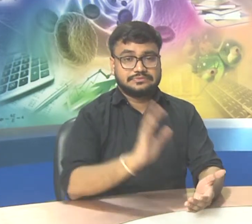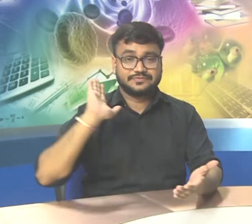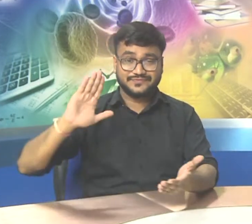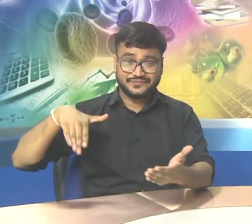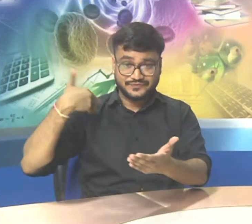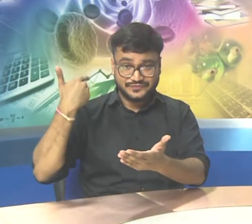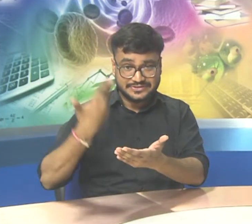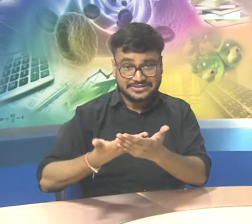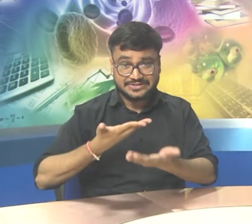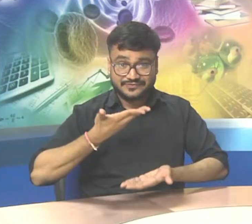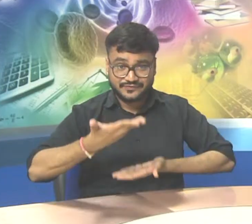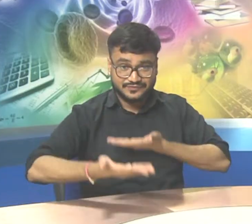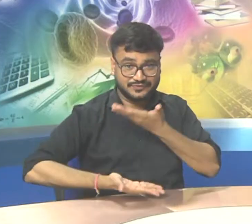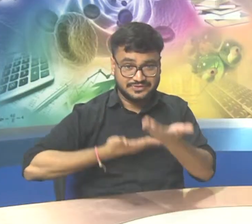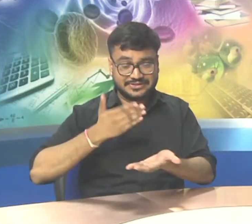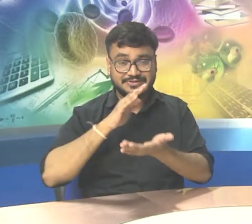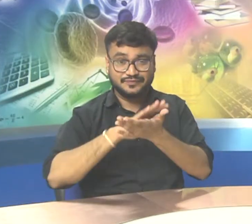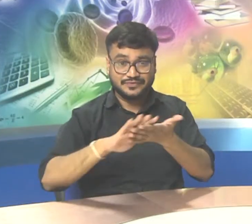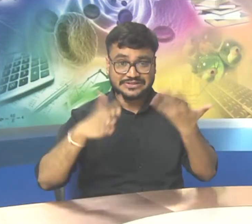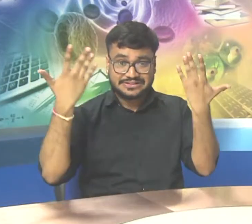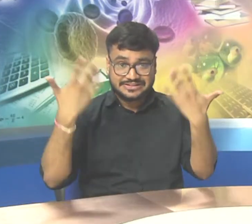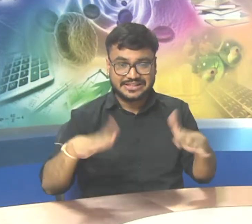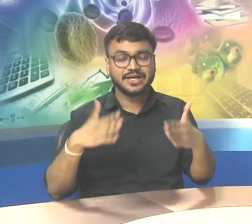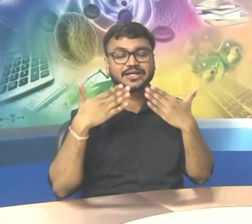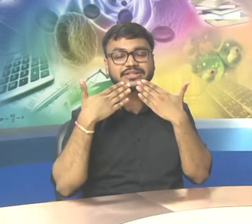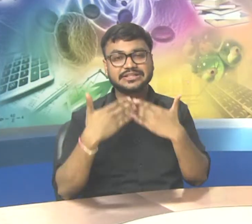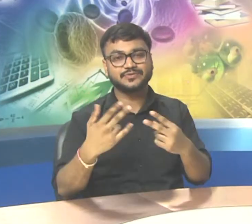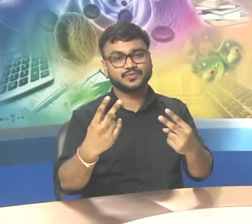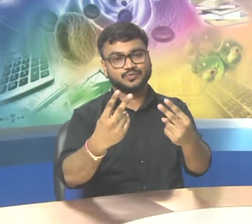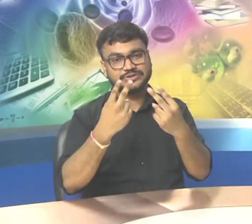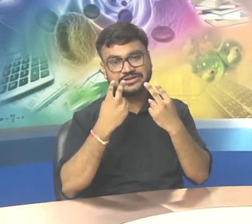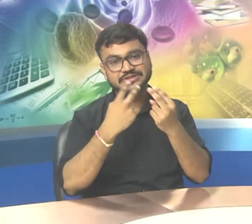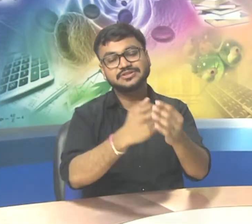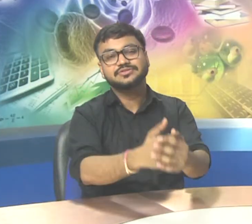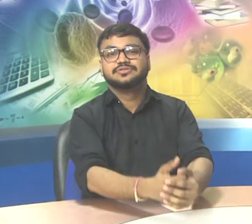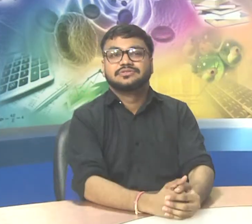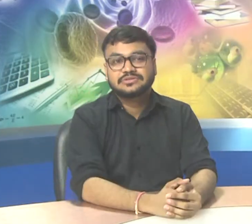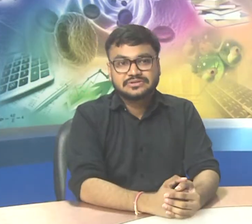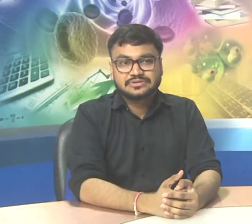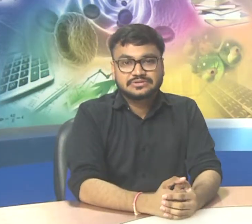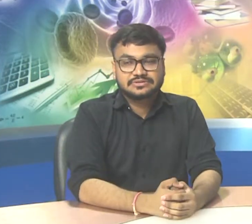We have completed our part 1. Thank you for paying attention.